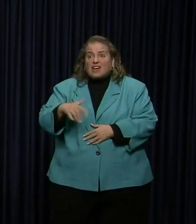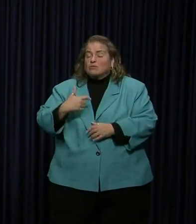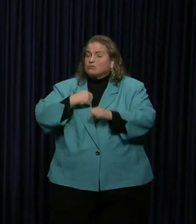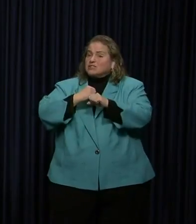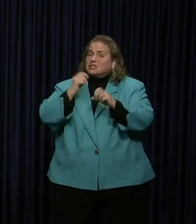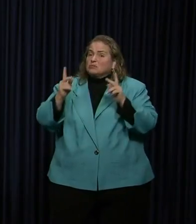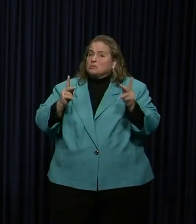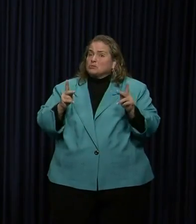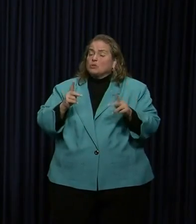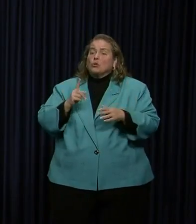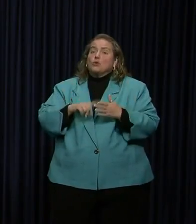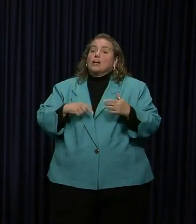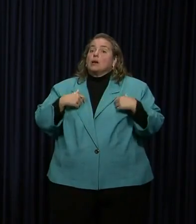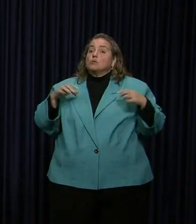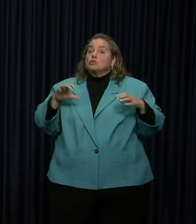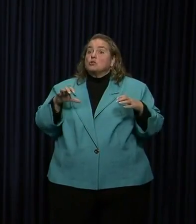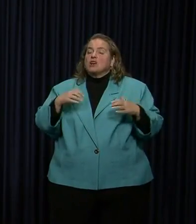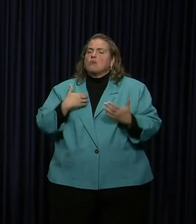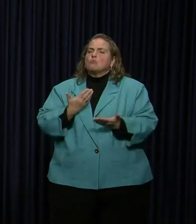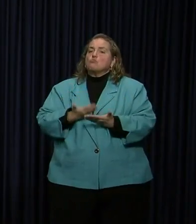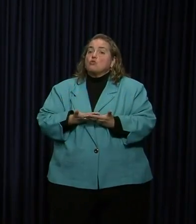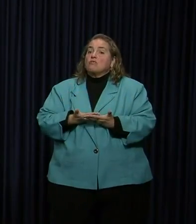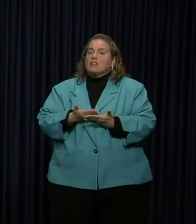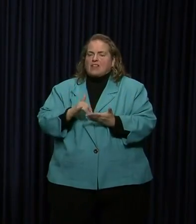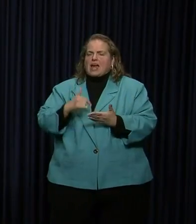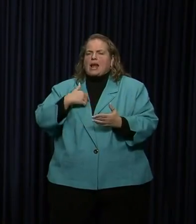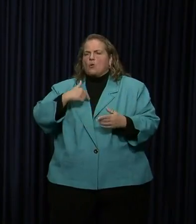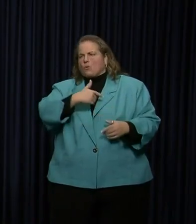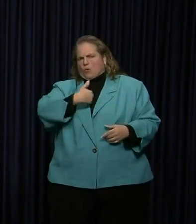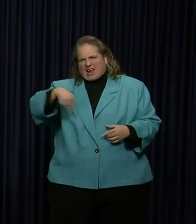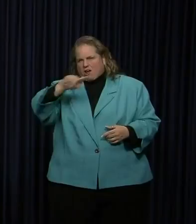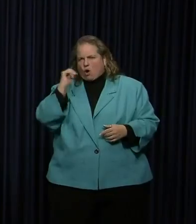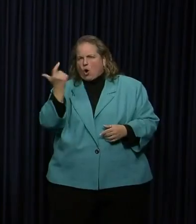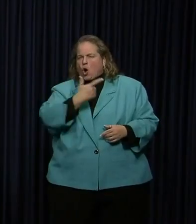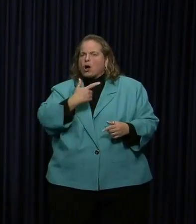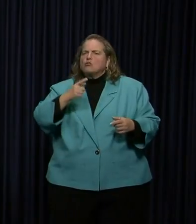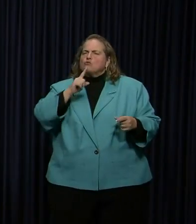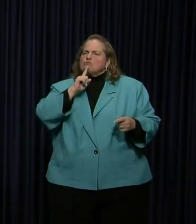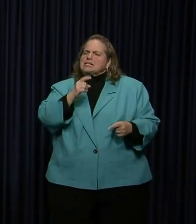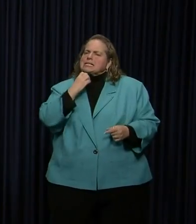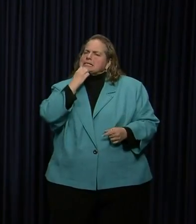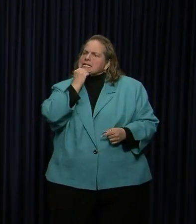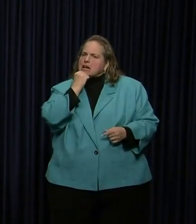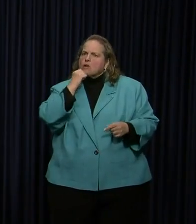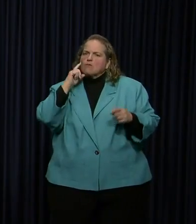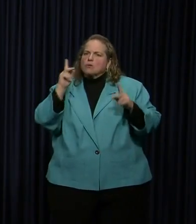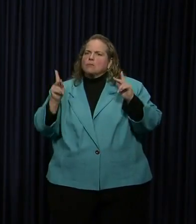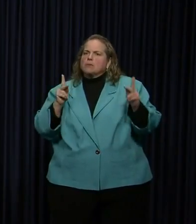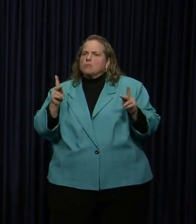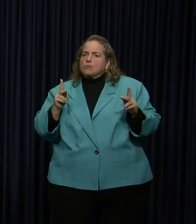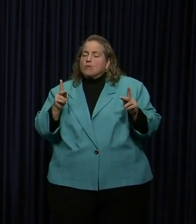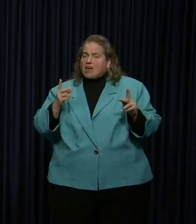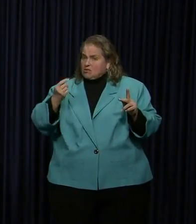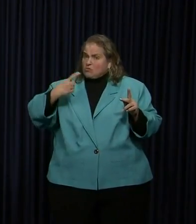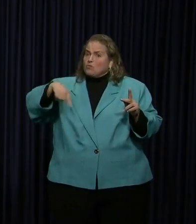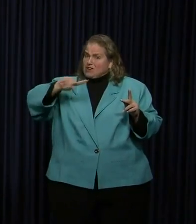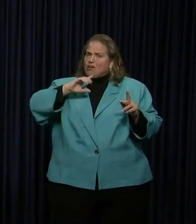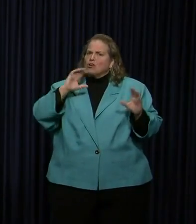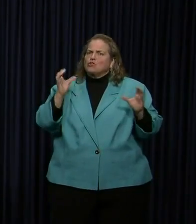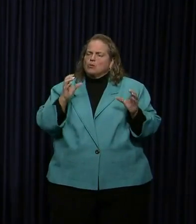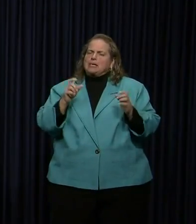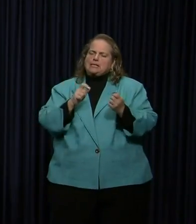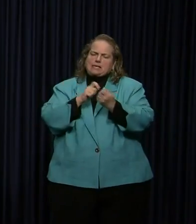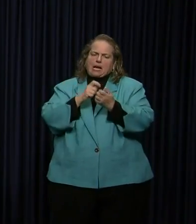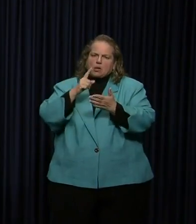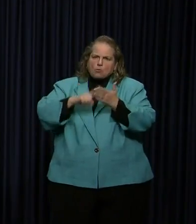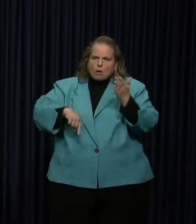we're doing? We're proving we really care about each other. And we are doing everything it takes to truly